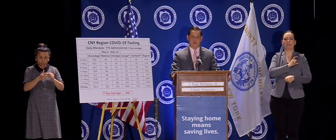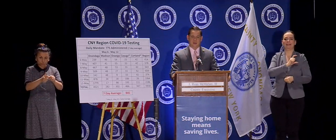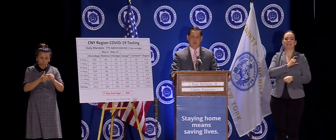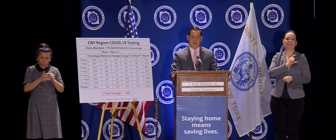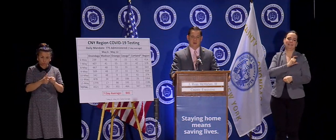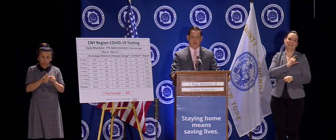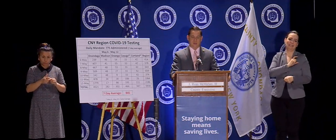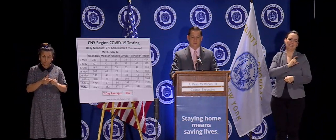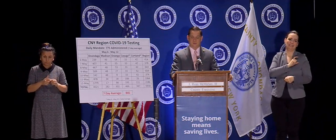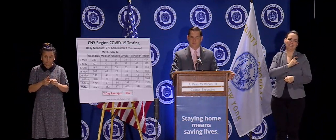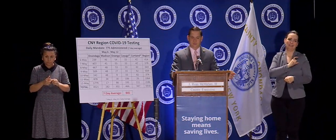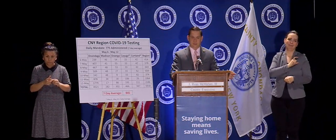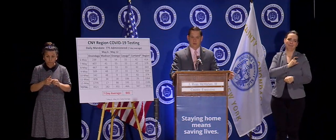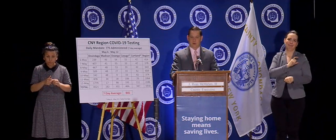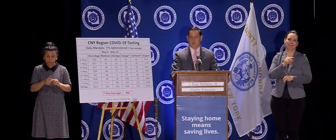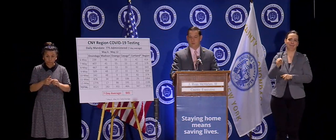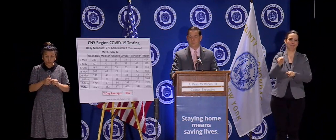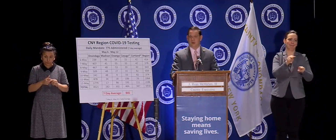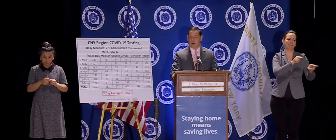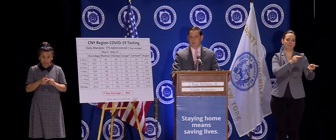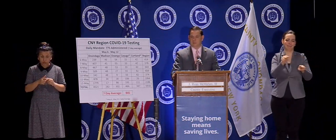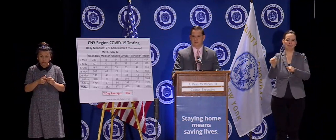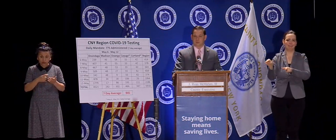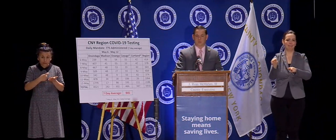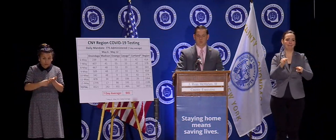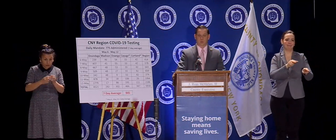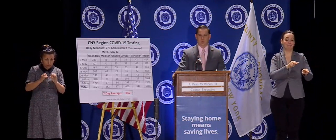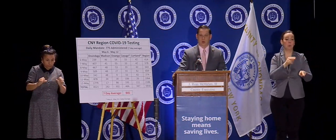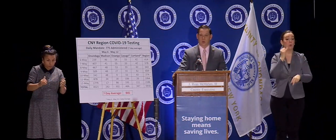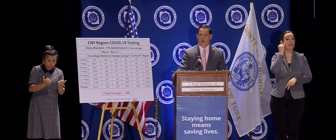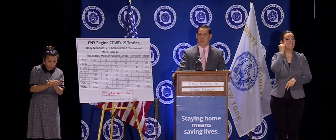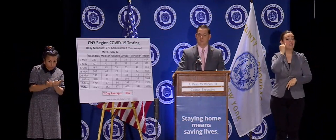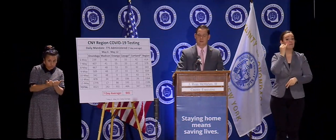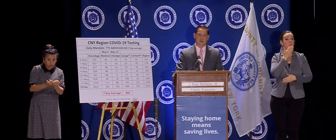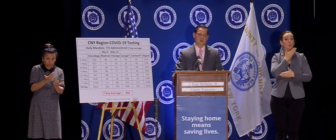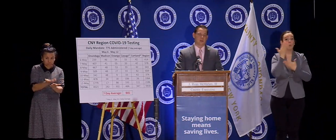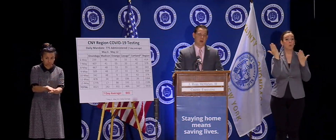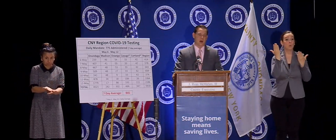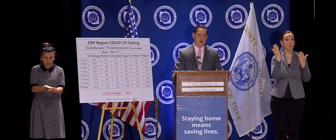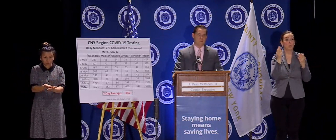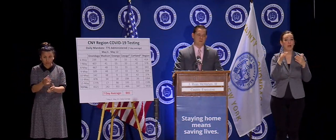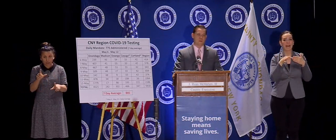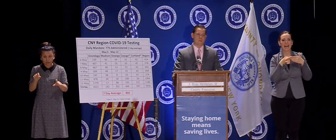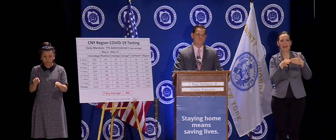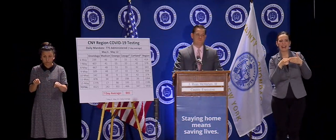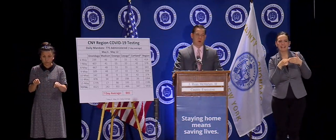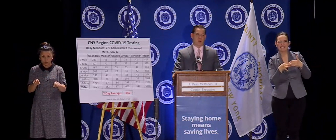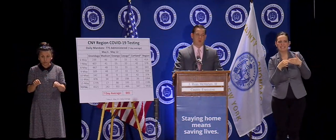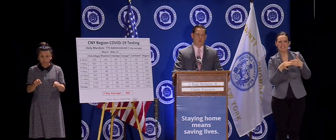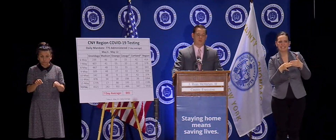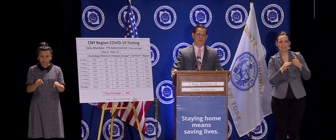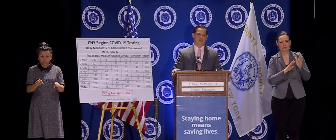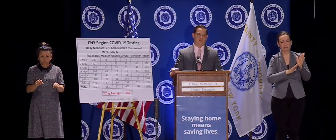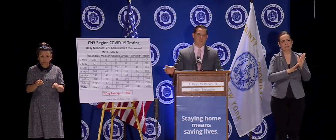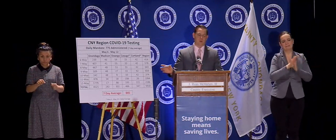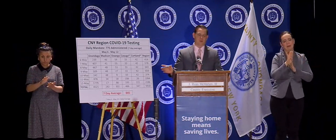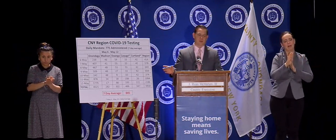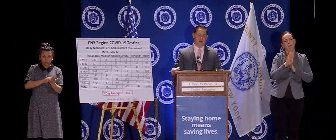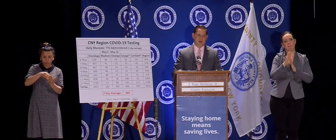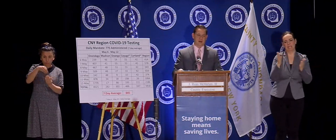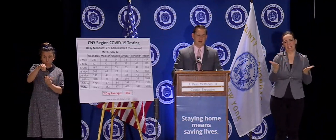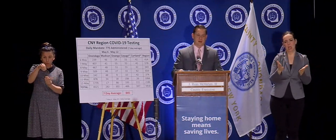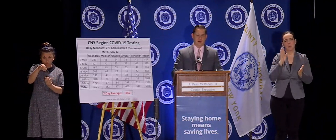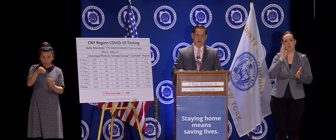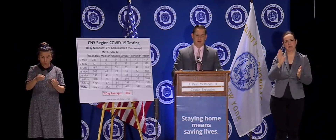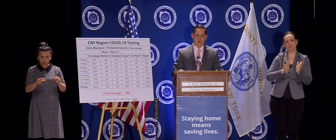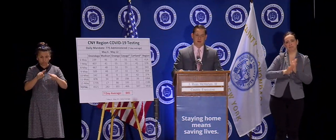that. And if they don't come, we'll figure out our own guidelines then. But we've been very focused